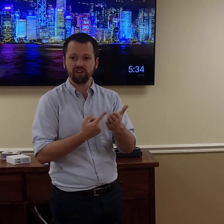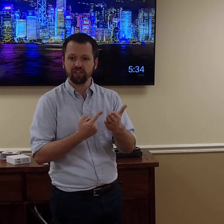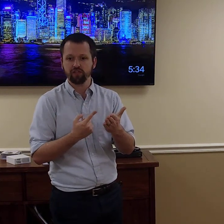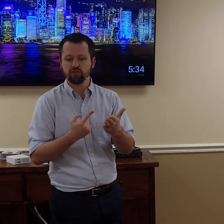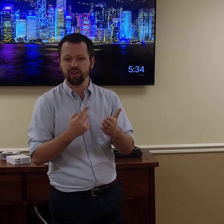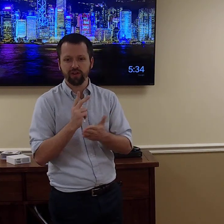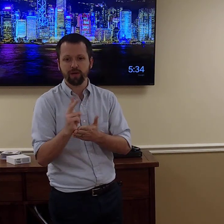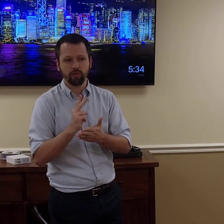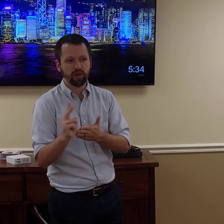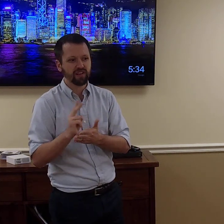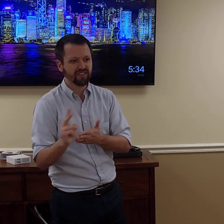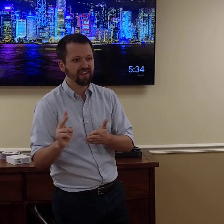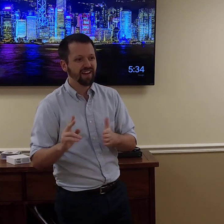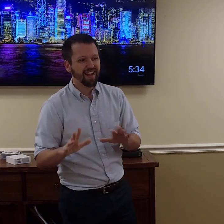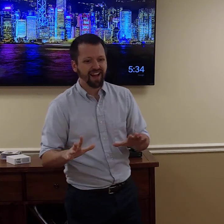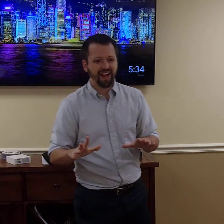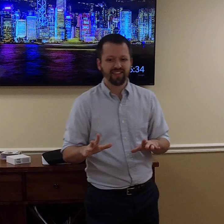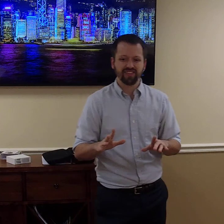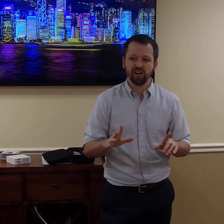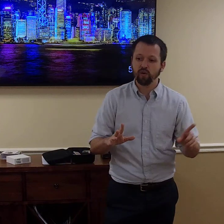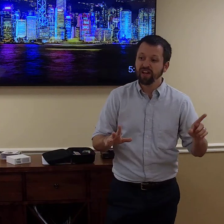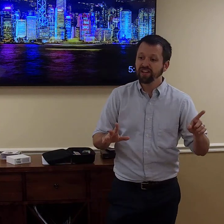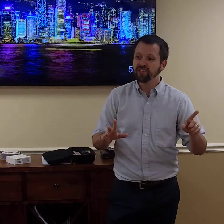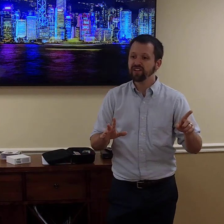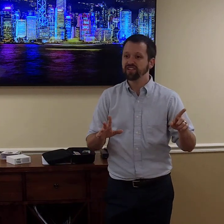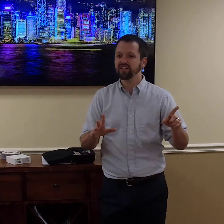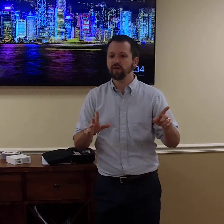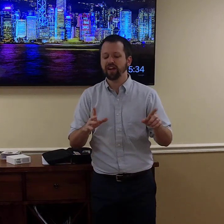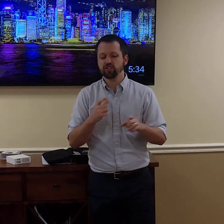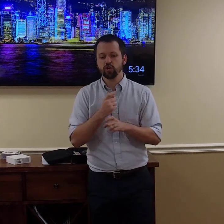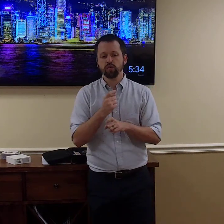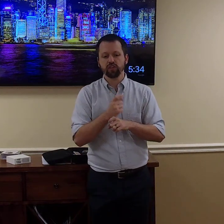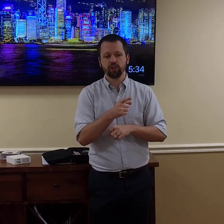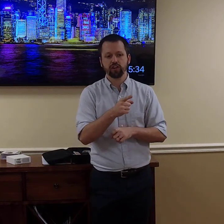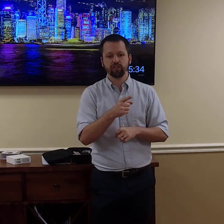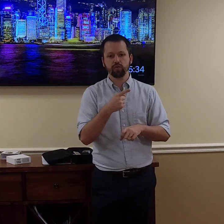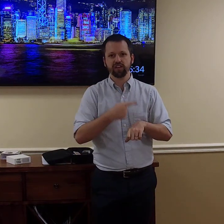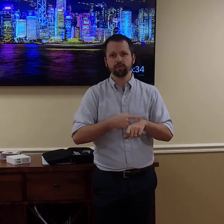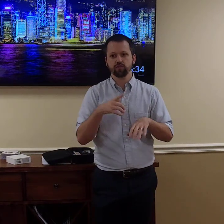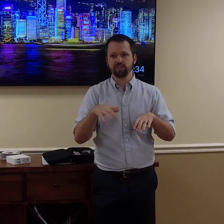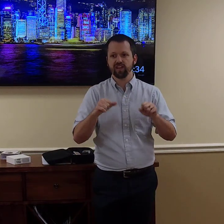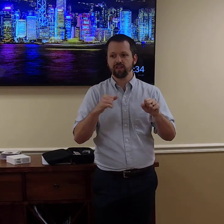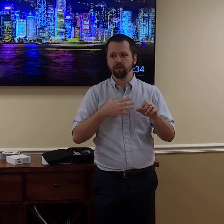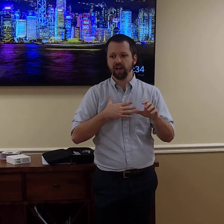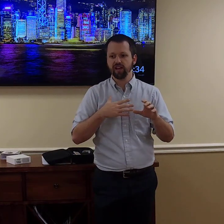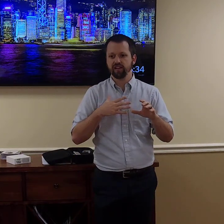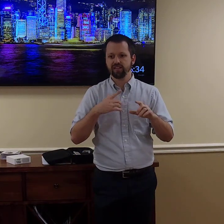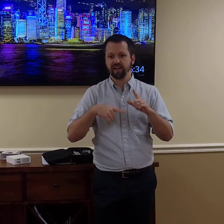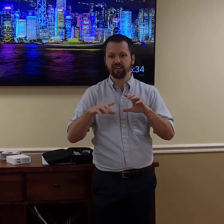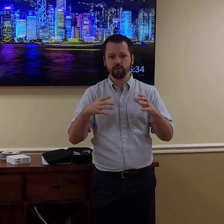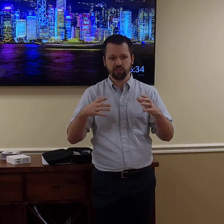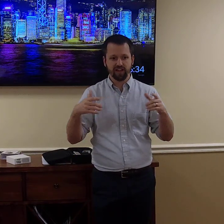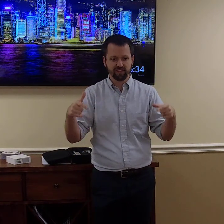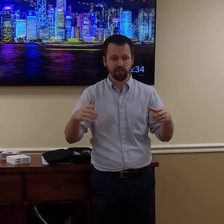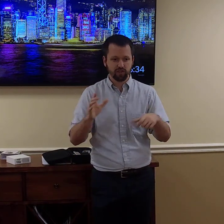it's usually every couple weeks. So I joke with her because one time she was taking my sign language class here at the